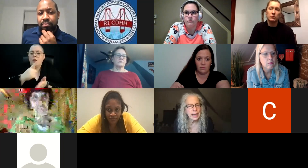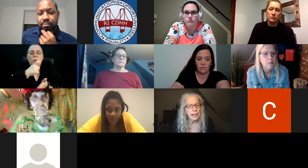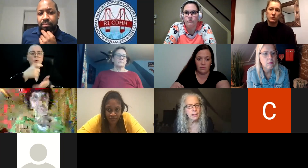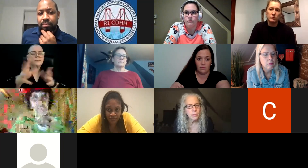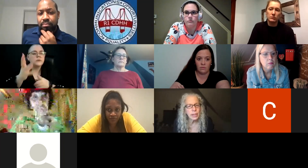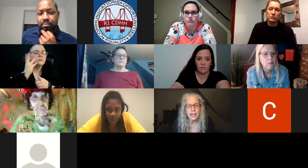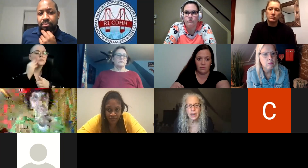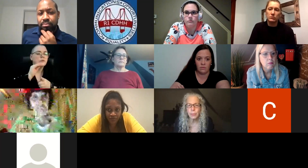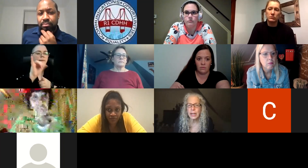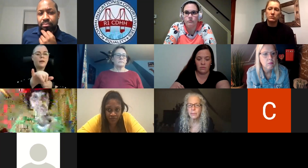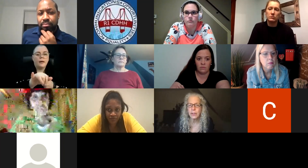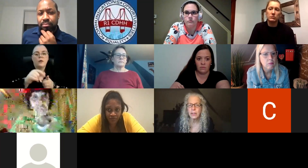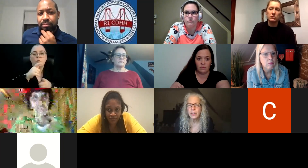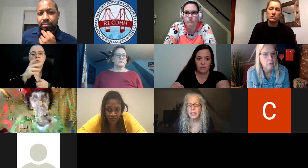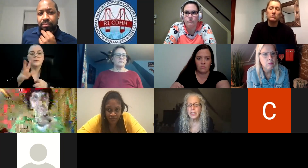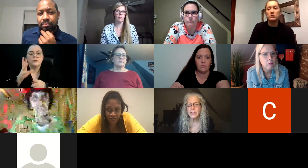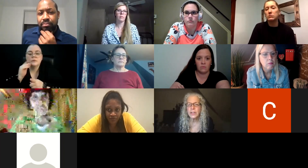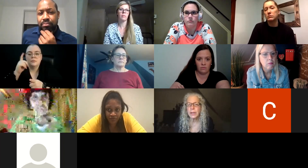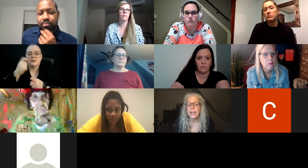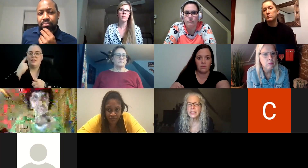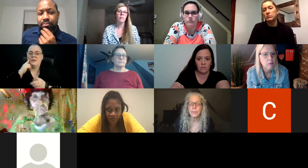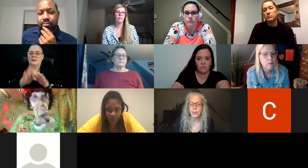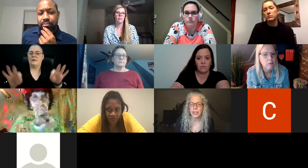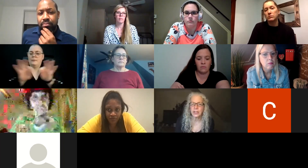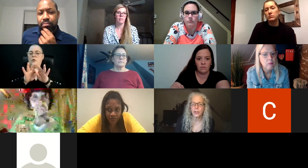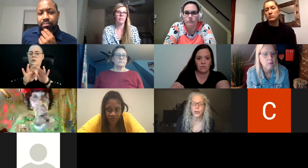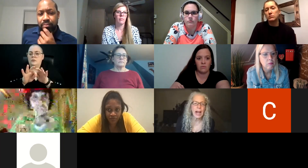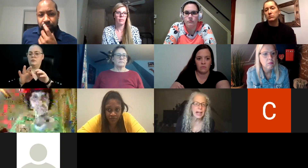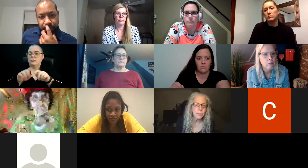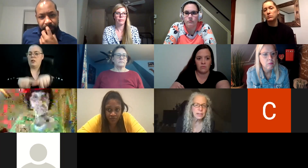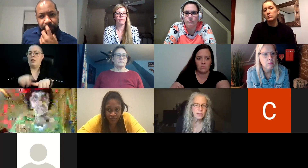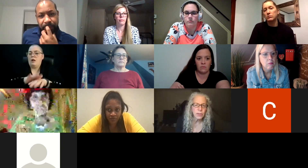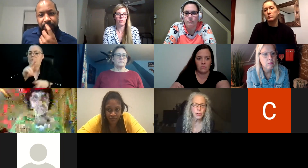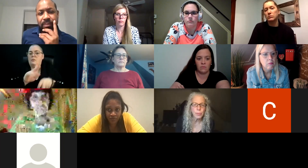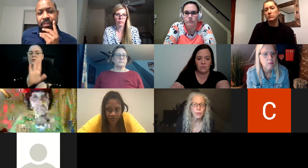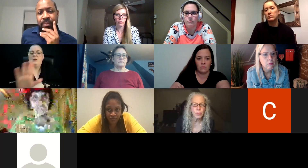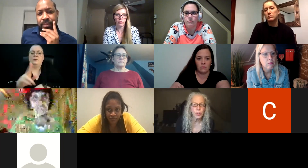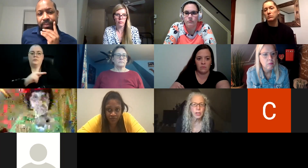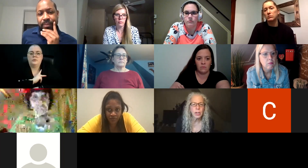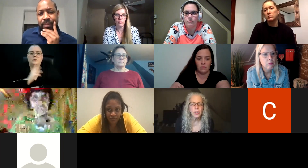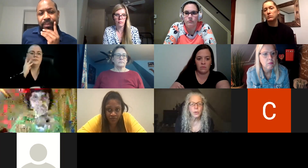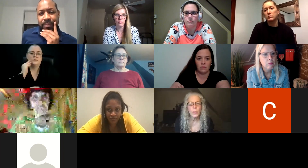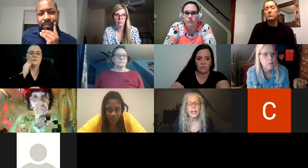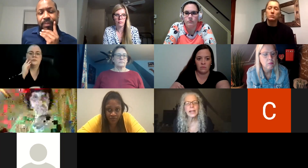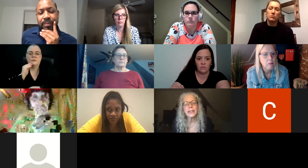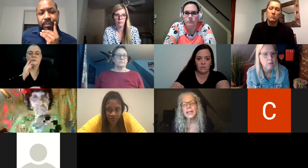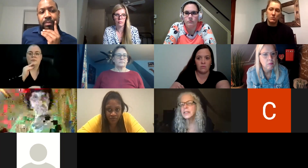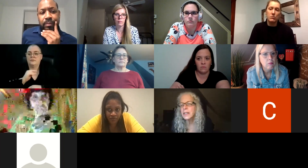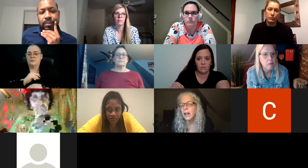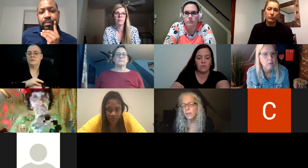again, because that could be helpful. If somebody has experienced a certain aspect of the interpreter referral, we can get a sense of